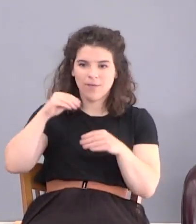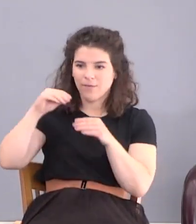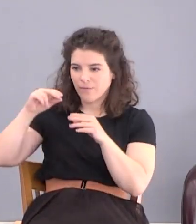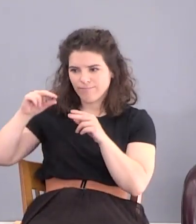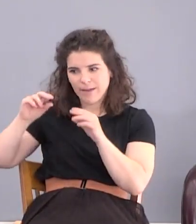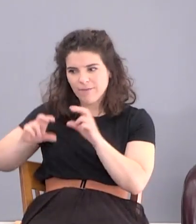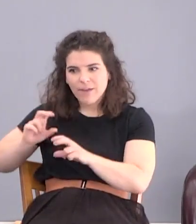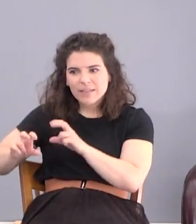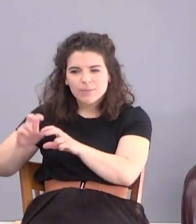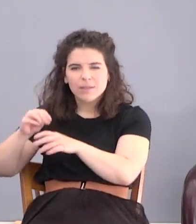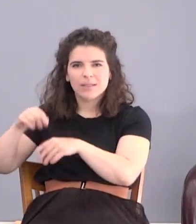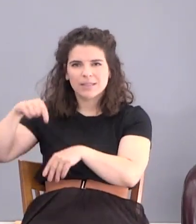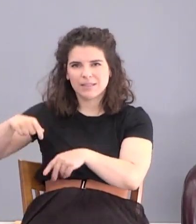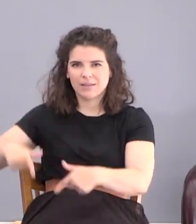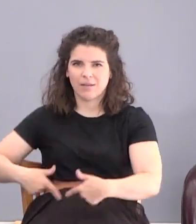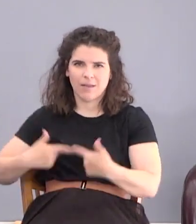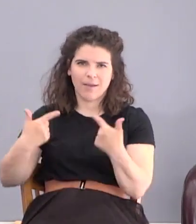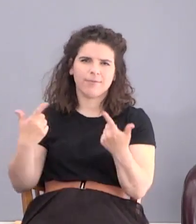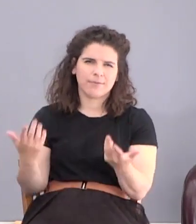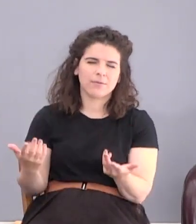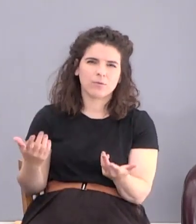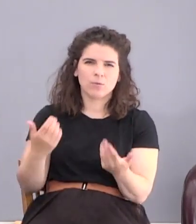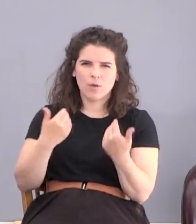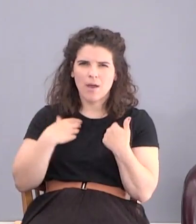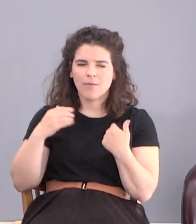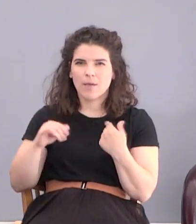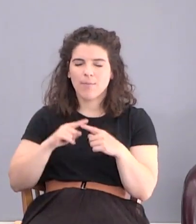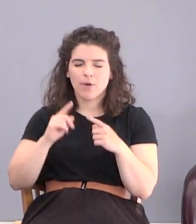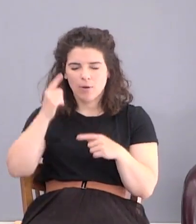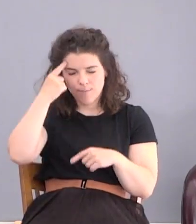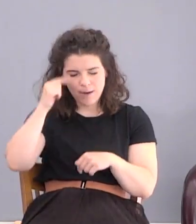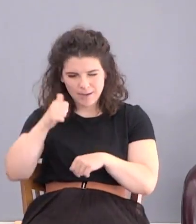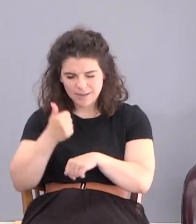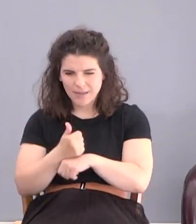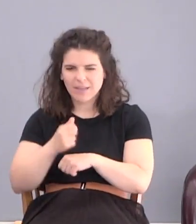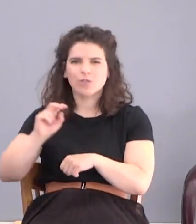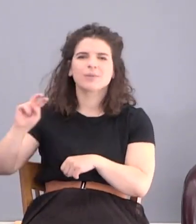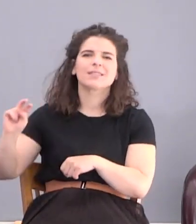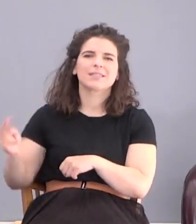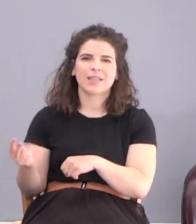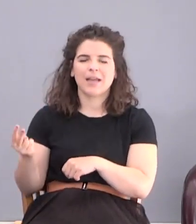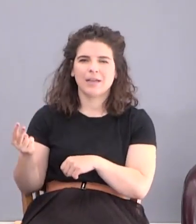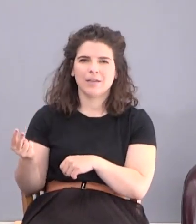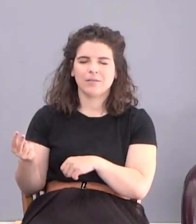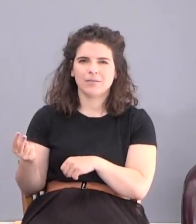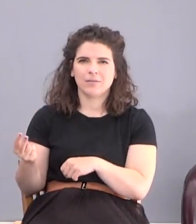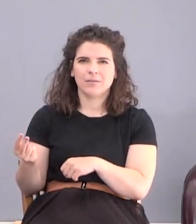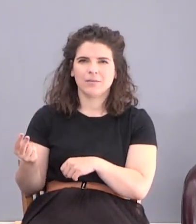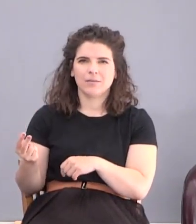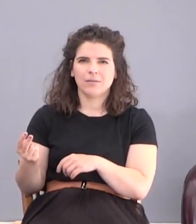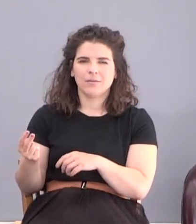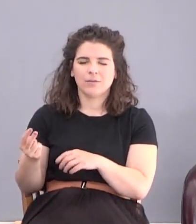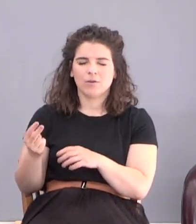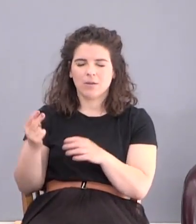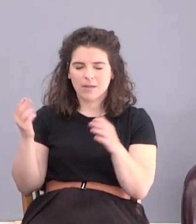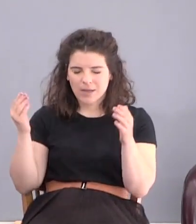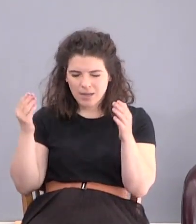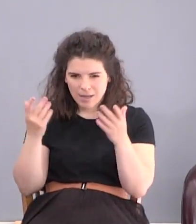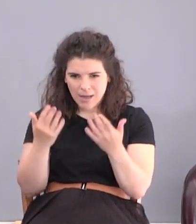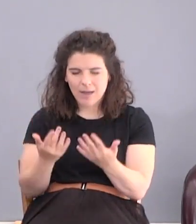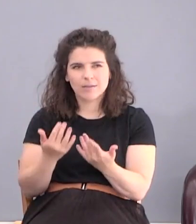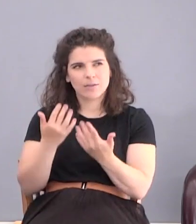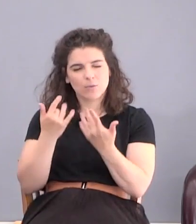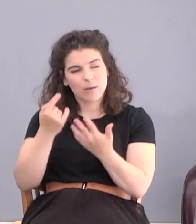in this life. But our mindset should almost be like that. That should be secondary. We should be constantly